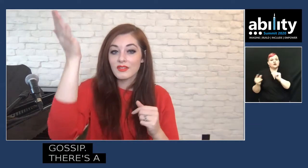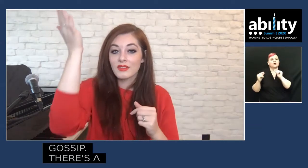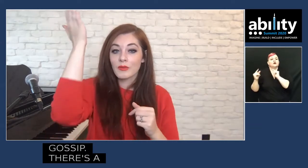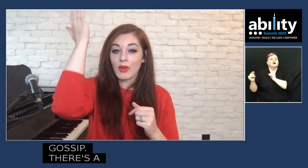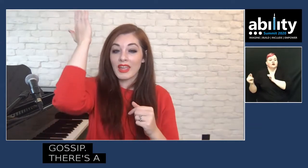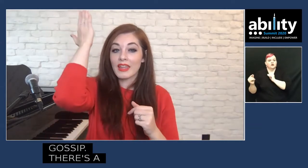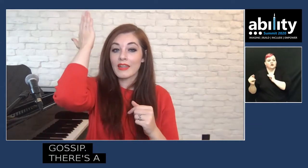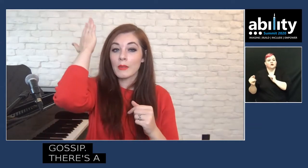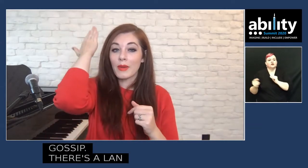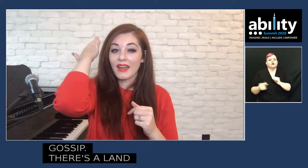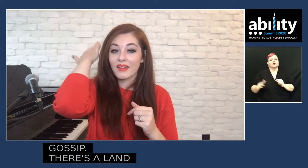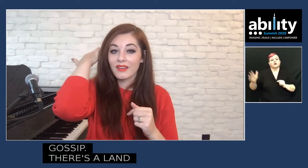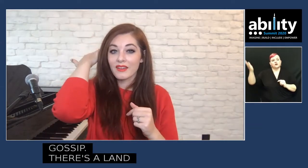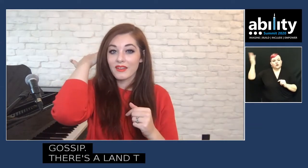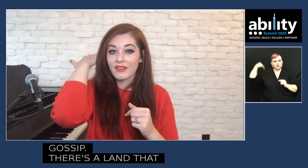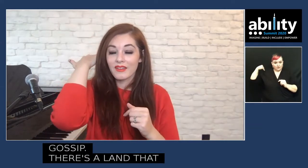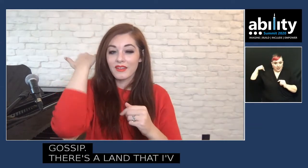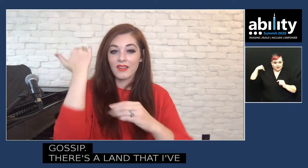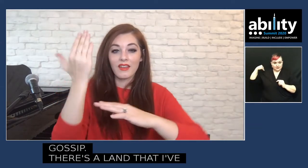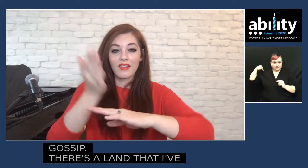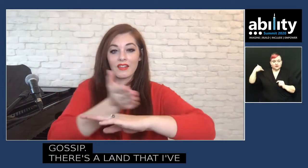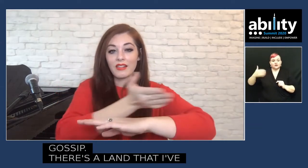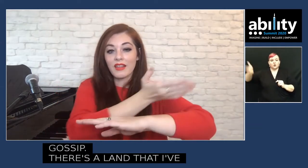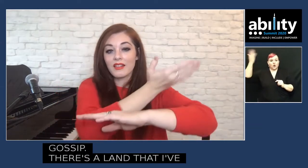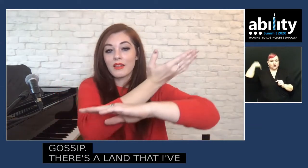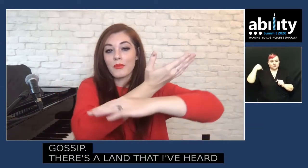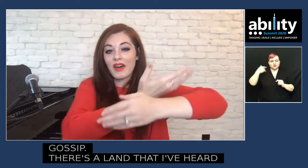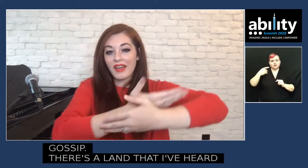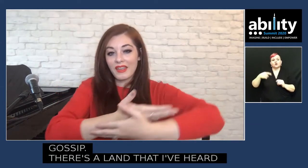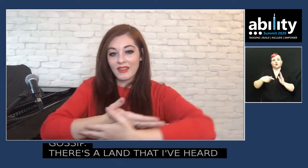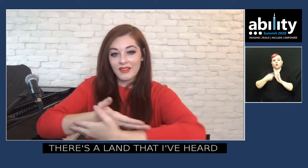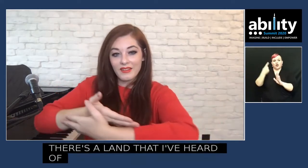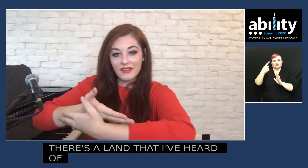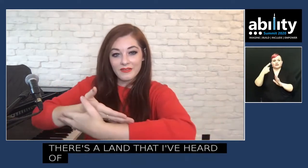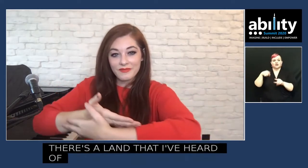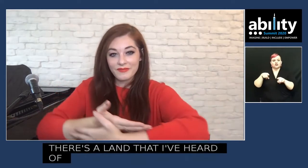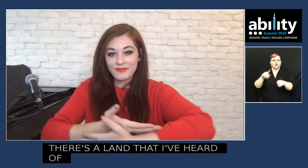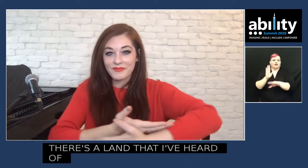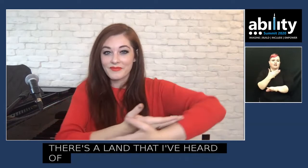once, way in the back, a lullaby.